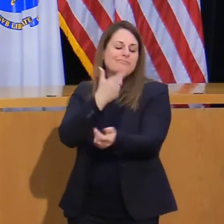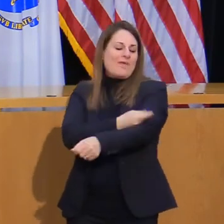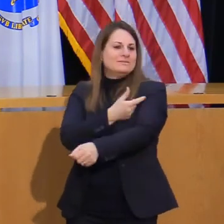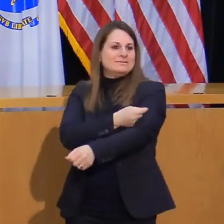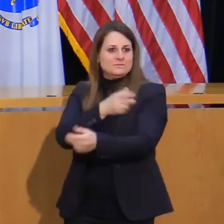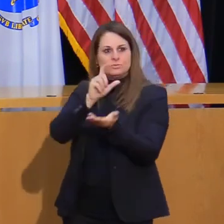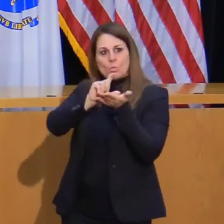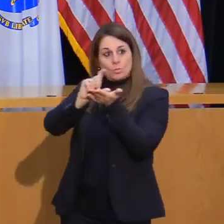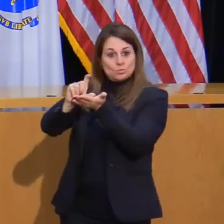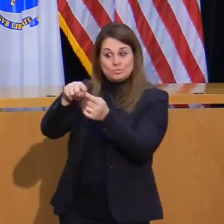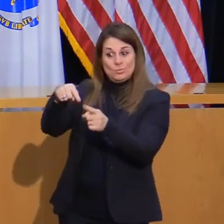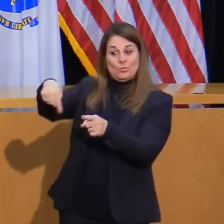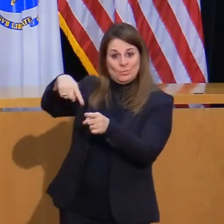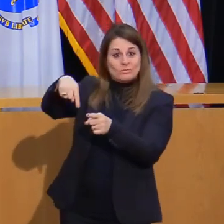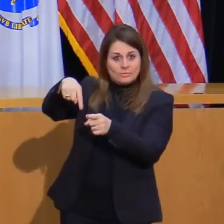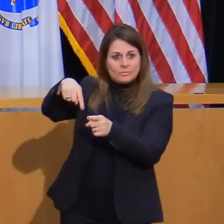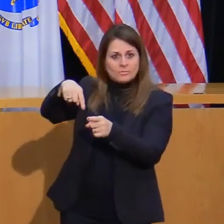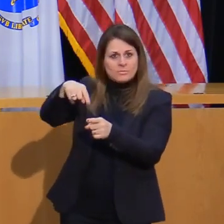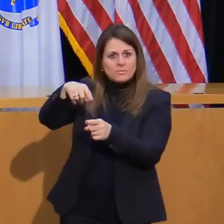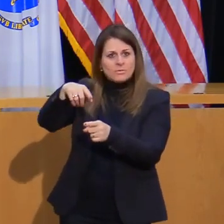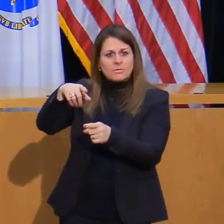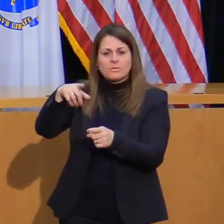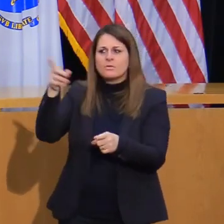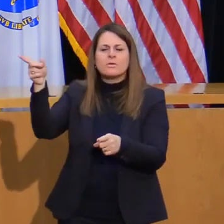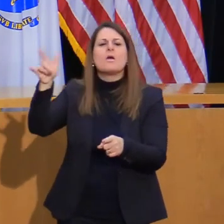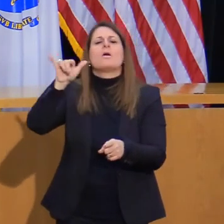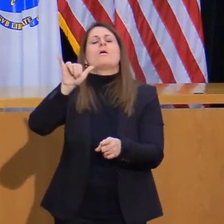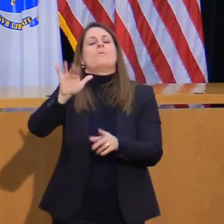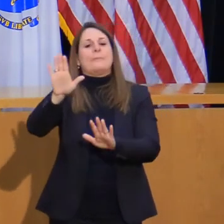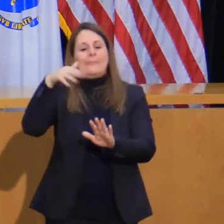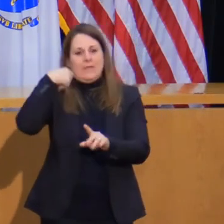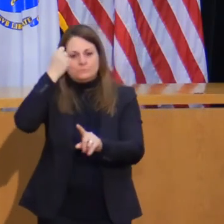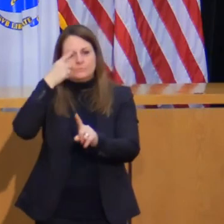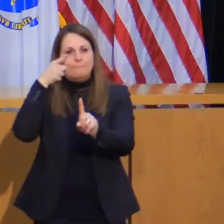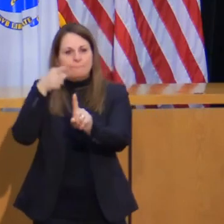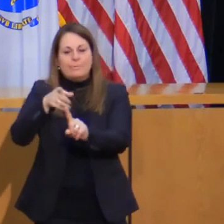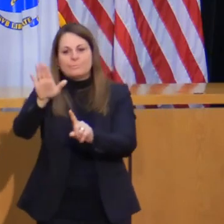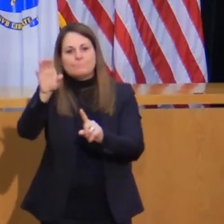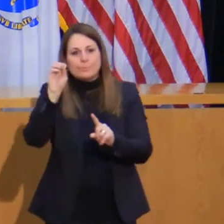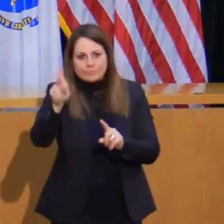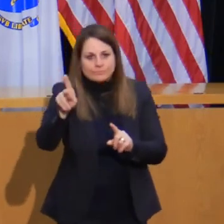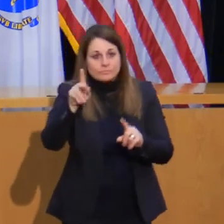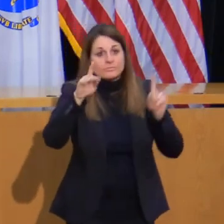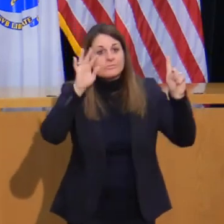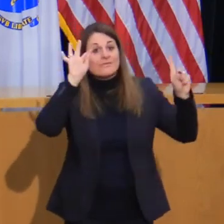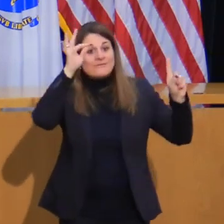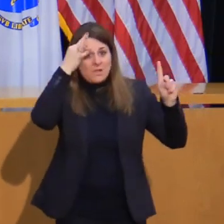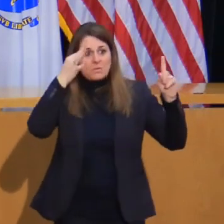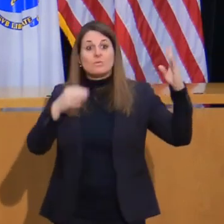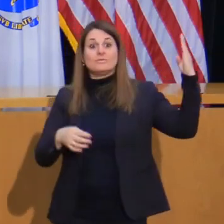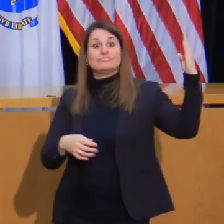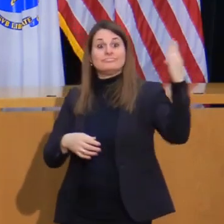there are currently two big channels that the feds support directly. One is the retail pharmacy channel,